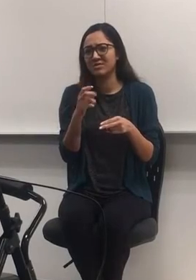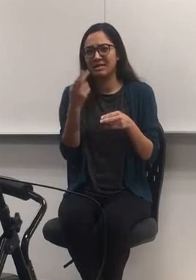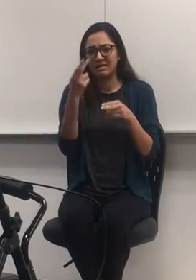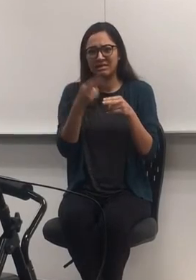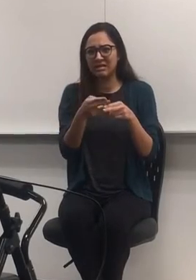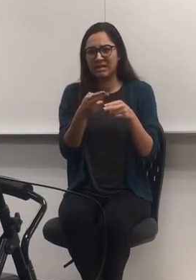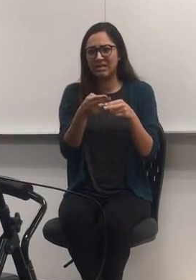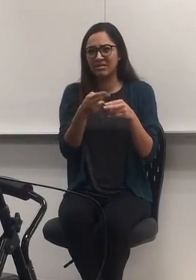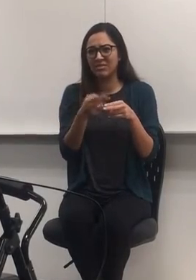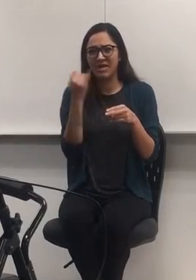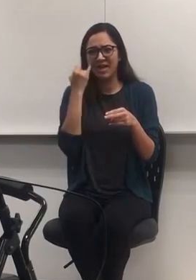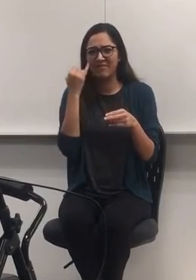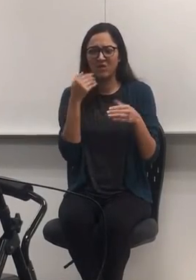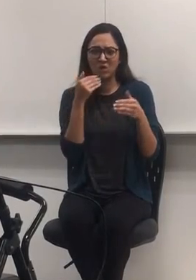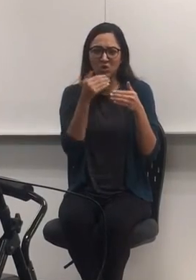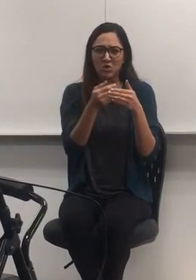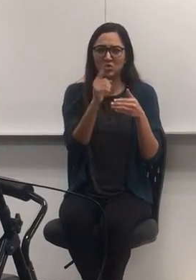that? A horizontal